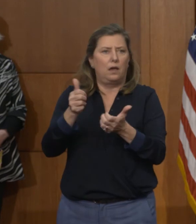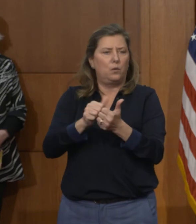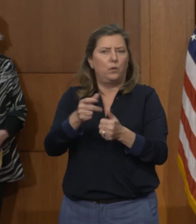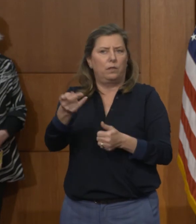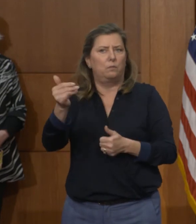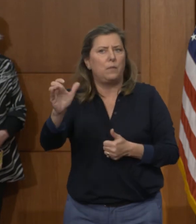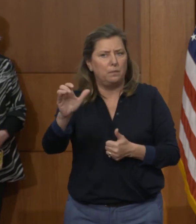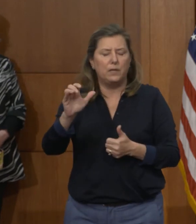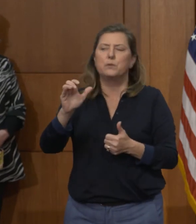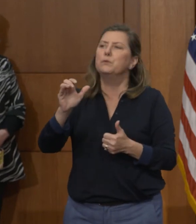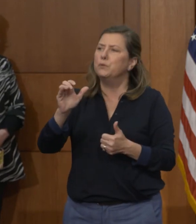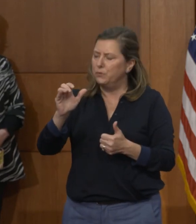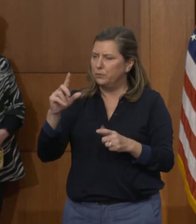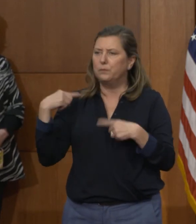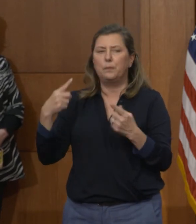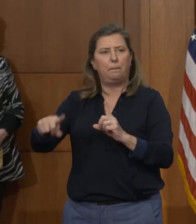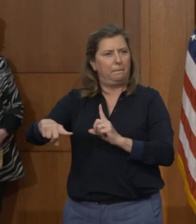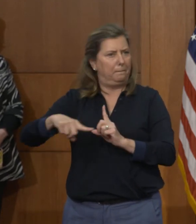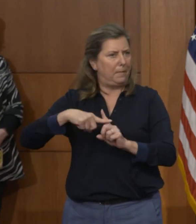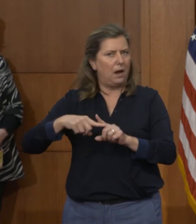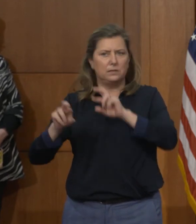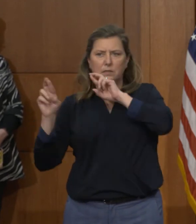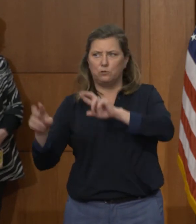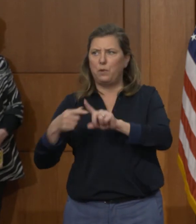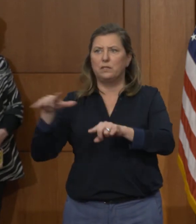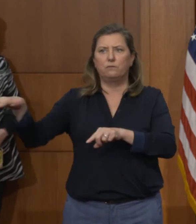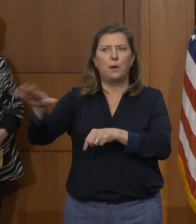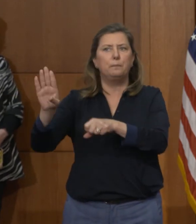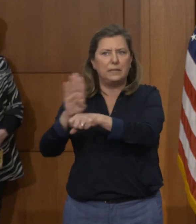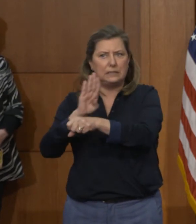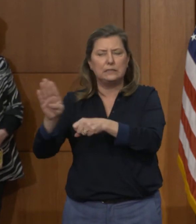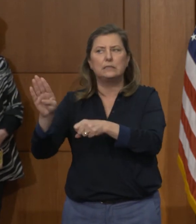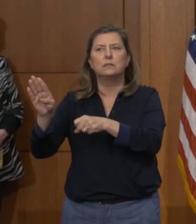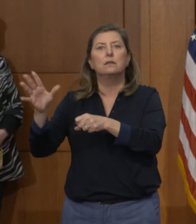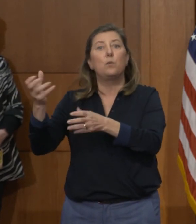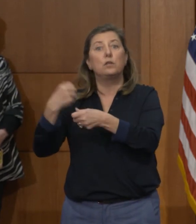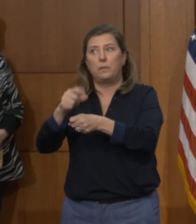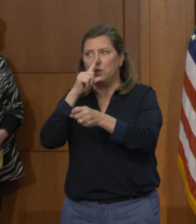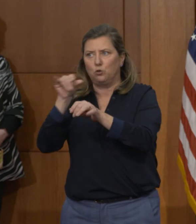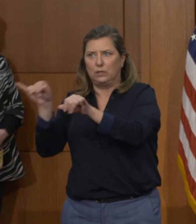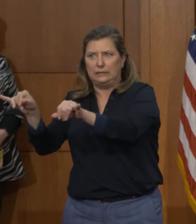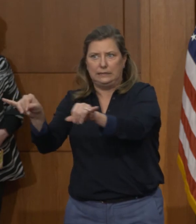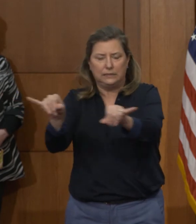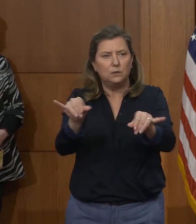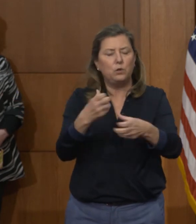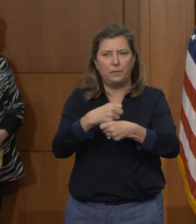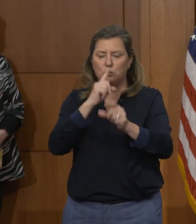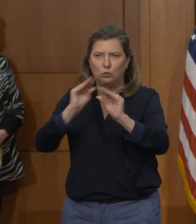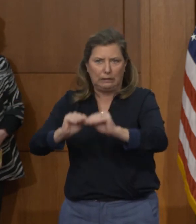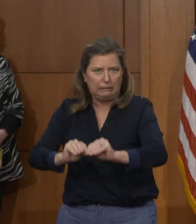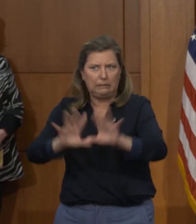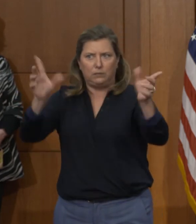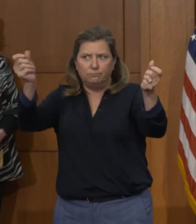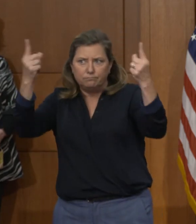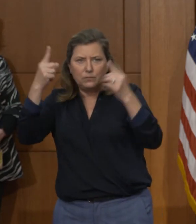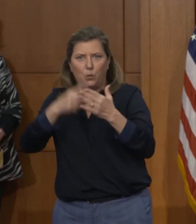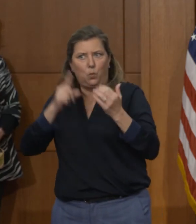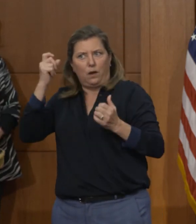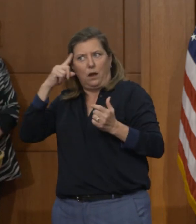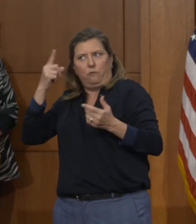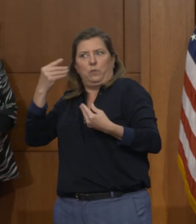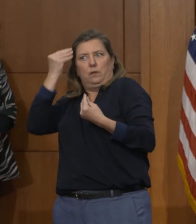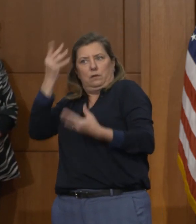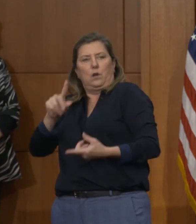had a really strong and positive response from businesses. They want consistency and they want clarity from government as we're putting out